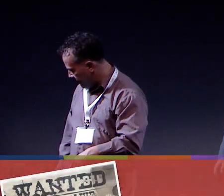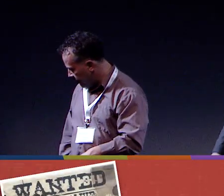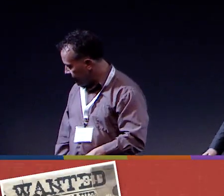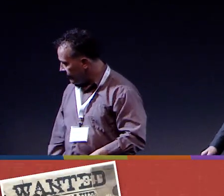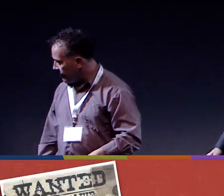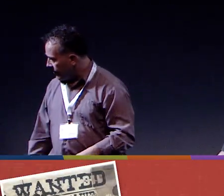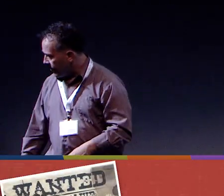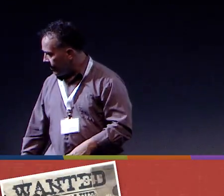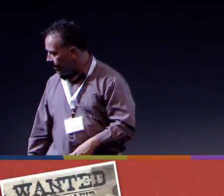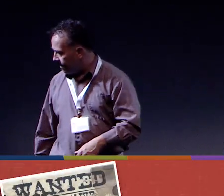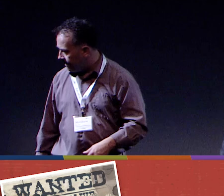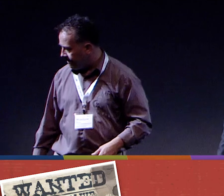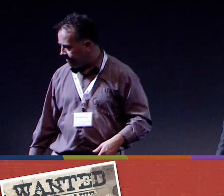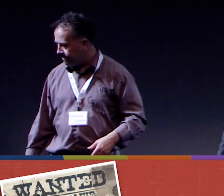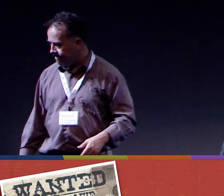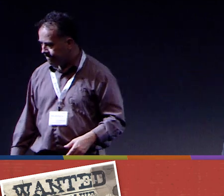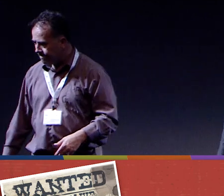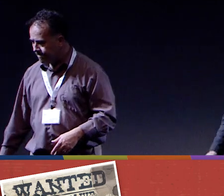go.